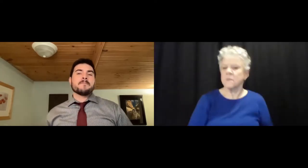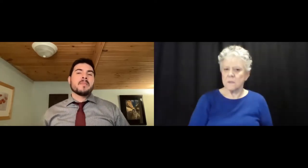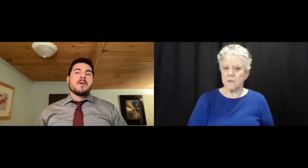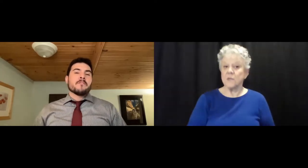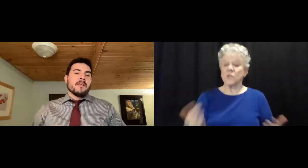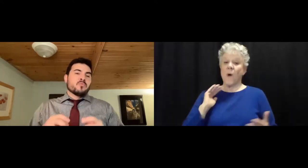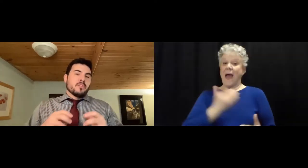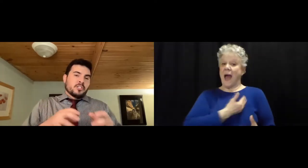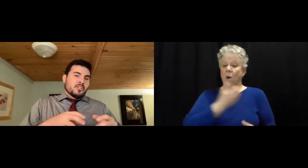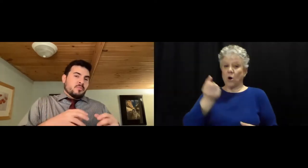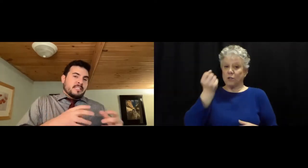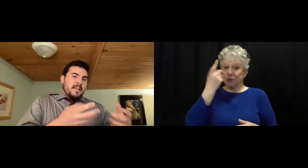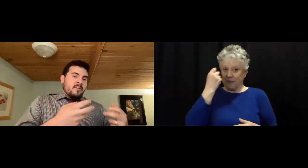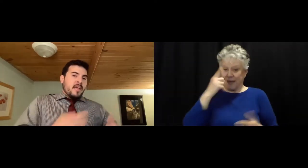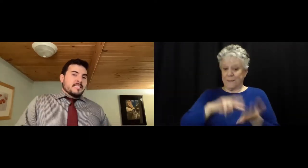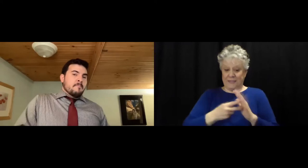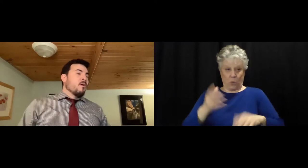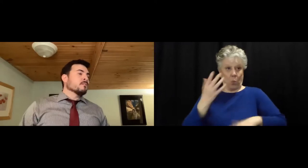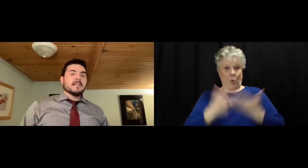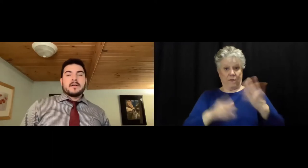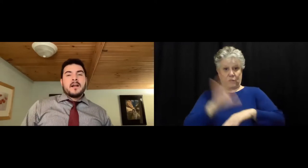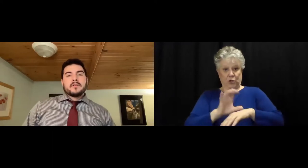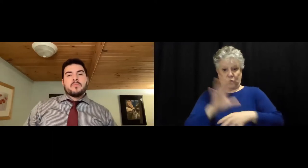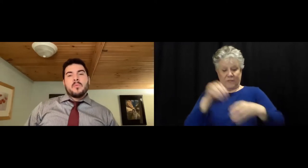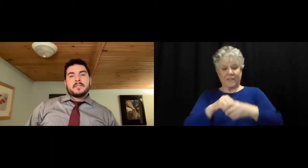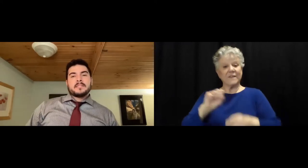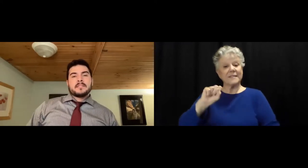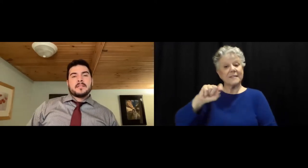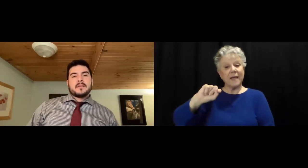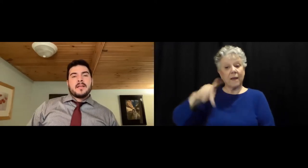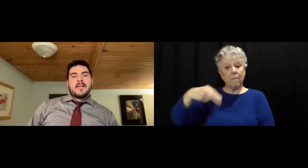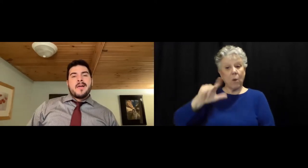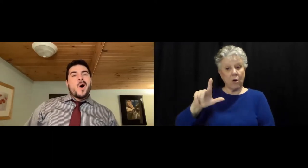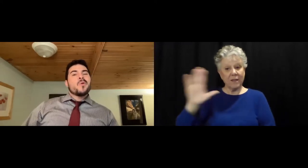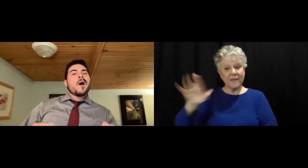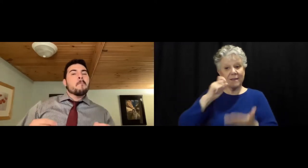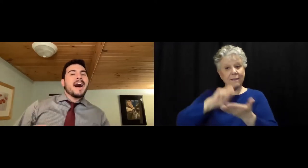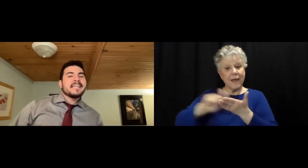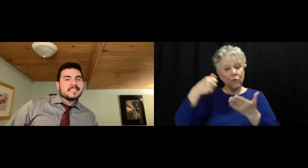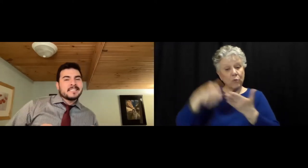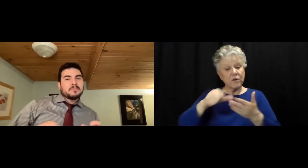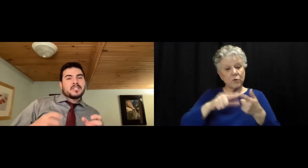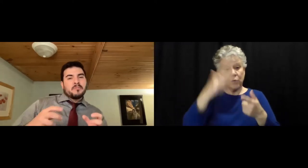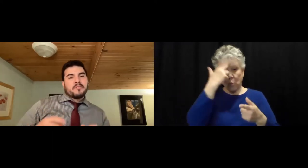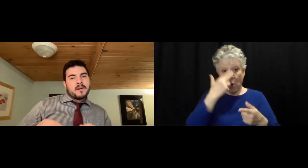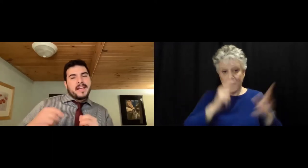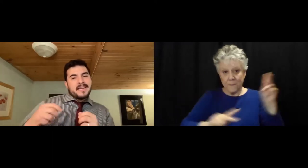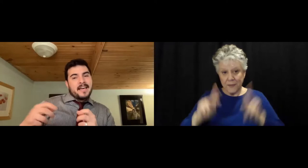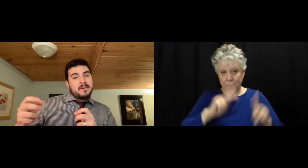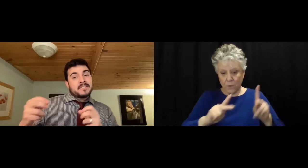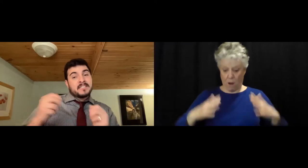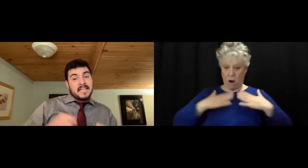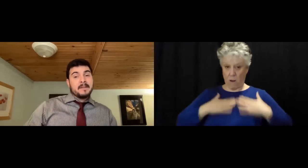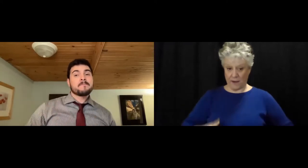condition reflects what the church receives in St. Paul's letter to the Romans. Although our bodies are subject to infirmity